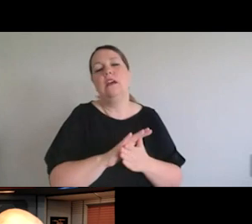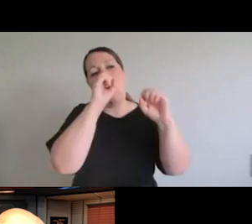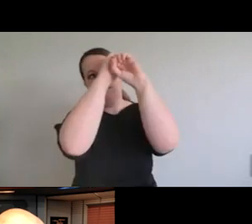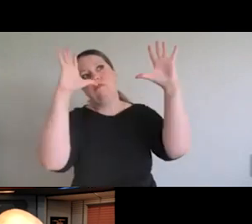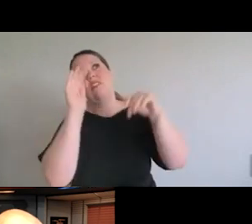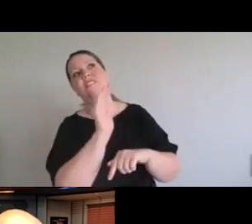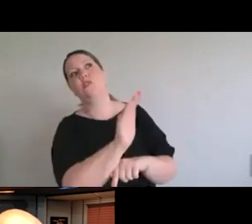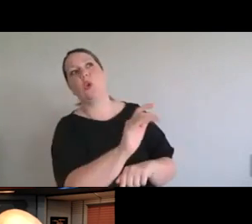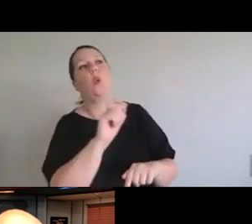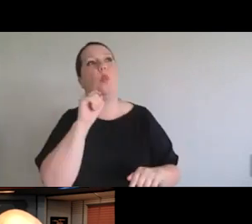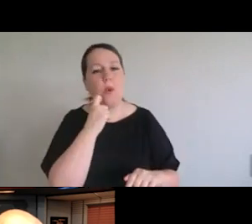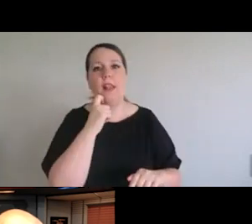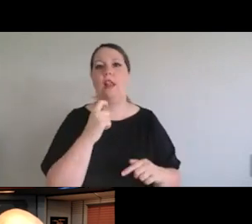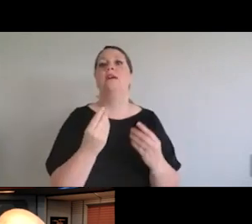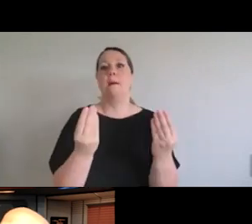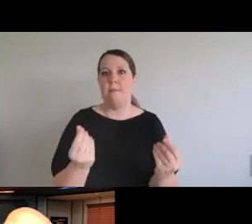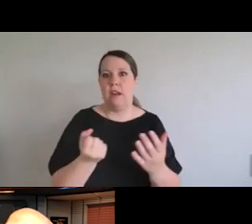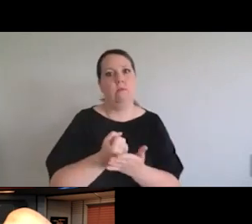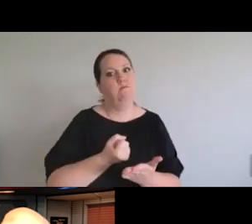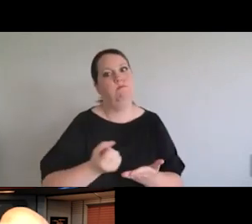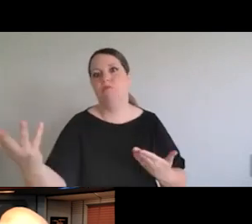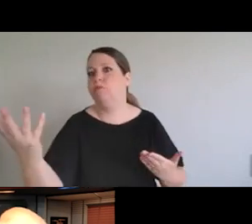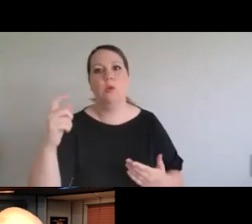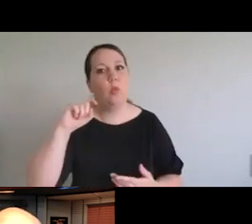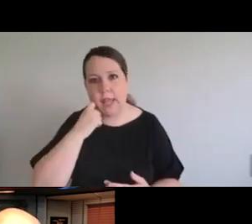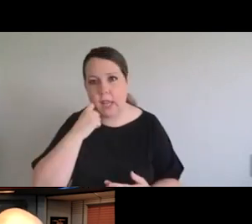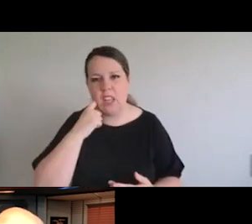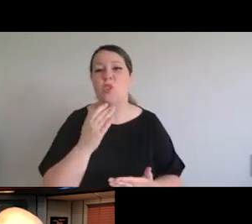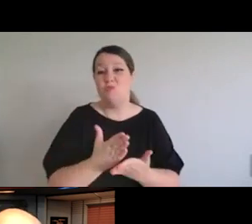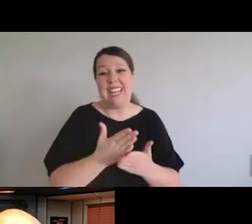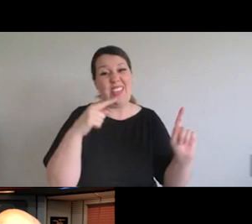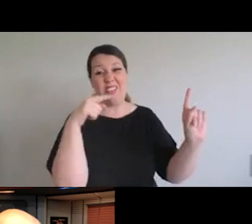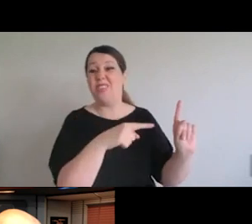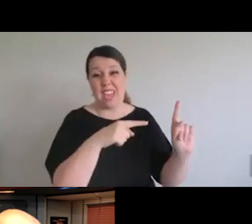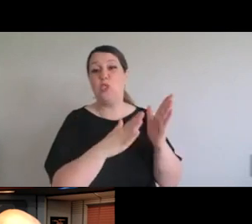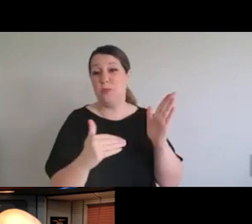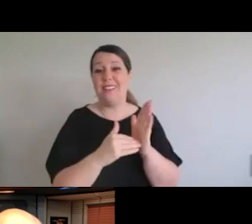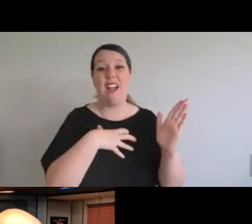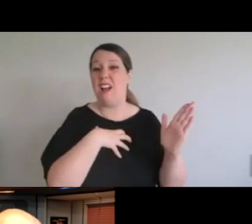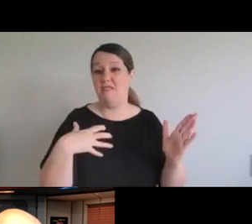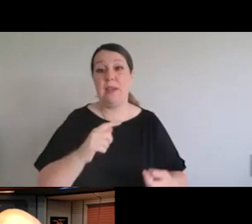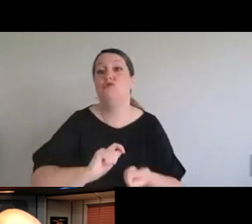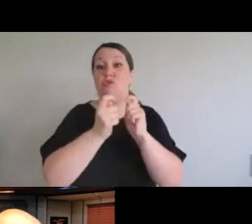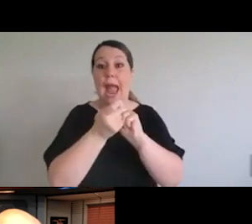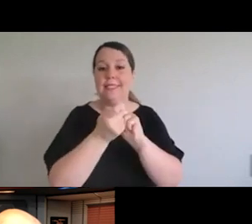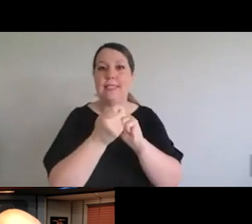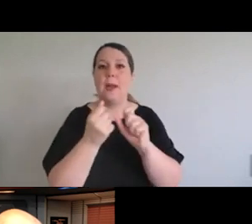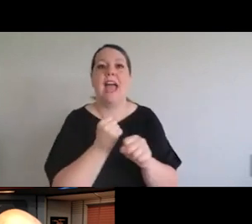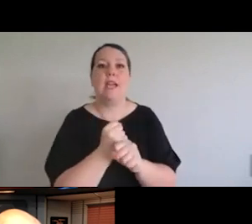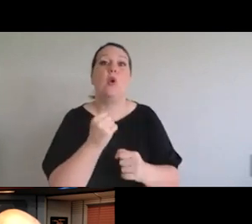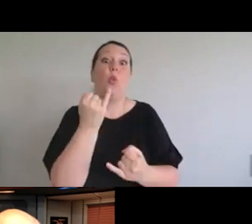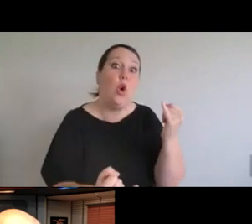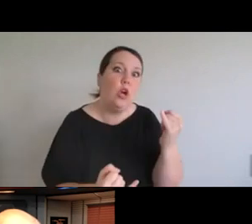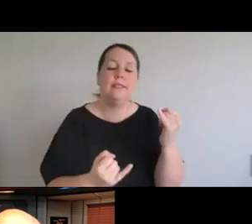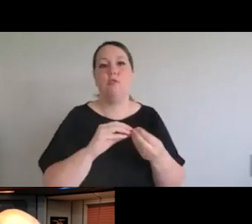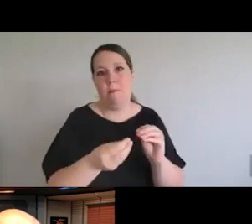Next problem, almost done. They've got this idea that they're going to set up some board. They're going to appoint some people with disabilities